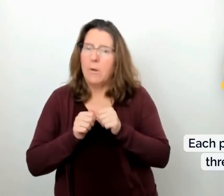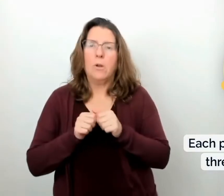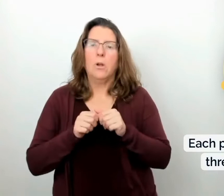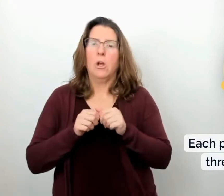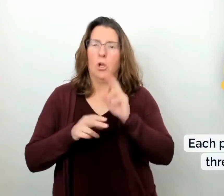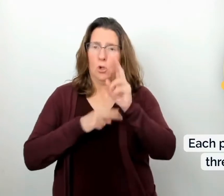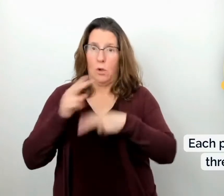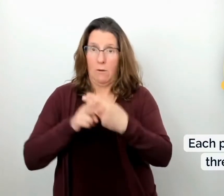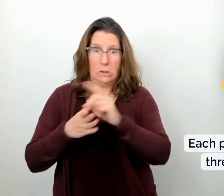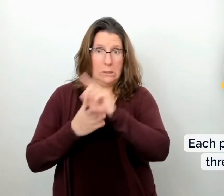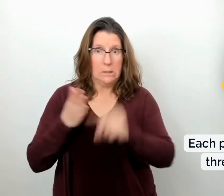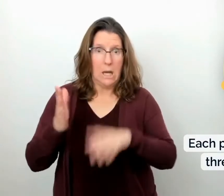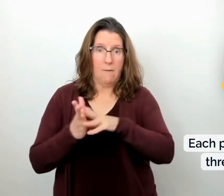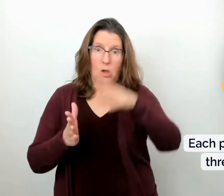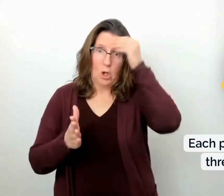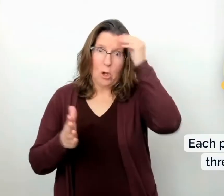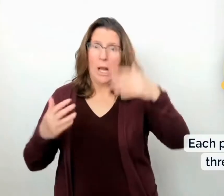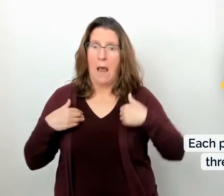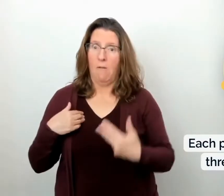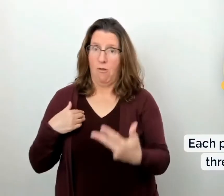Do you remember the 3 principles of UDL?